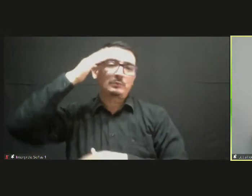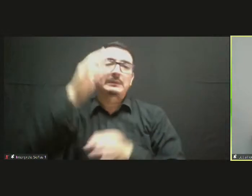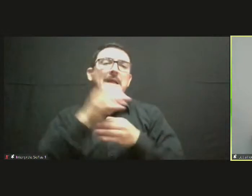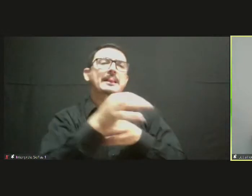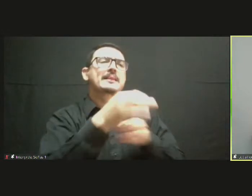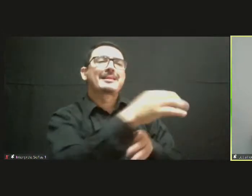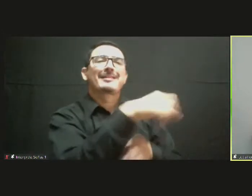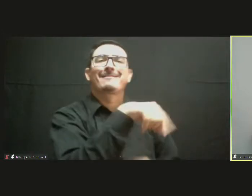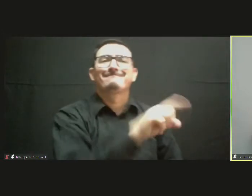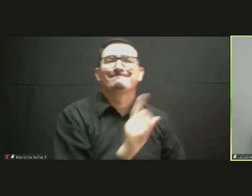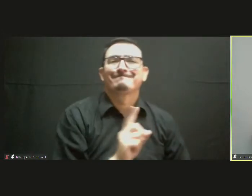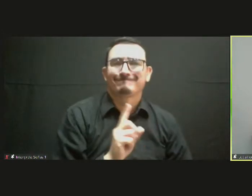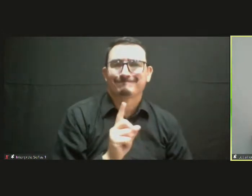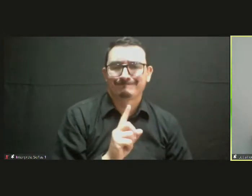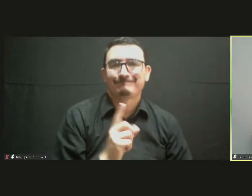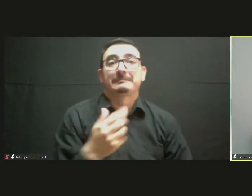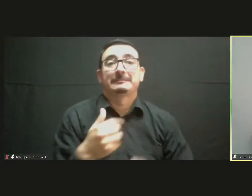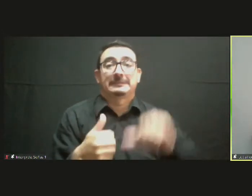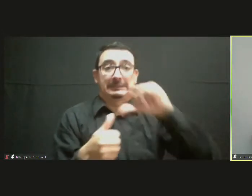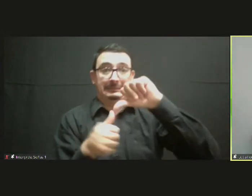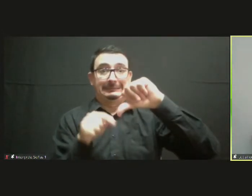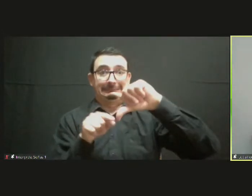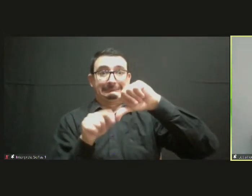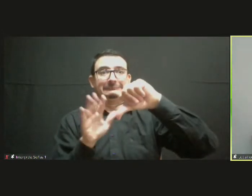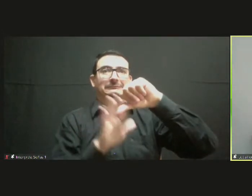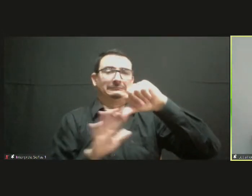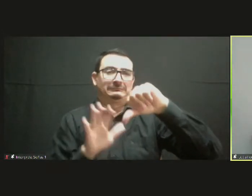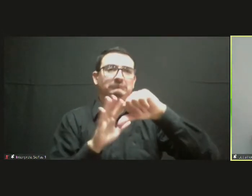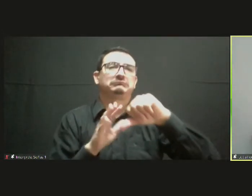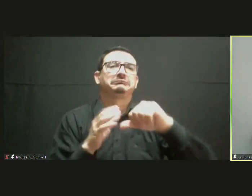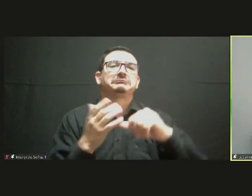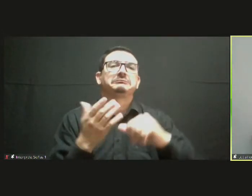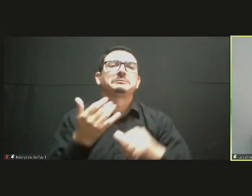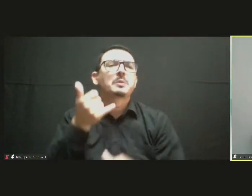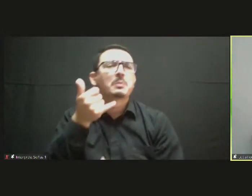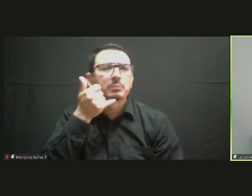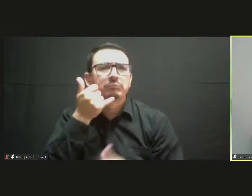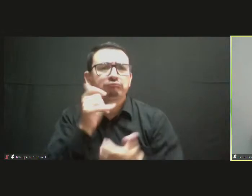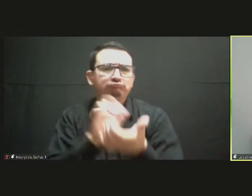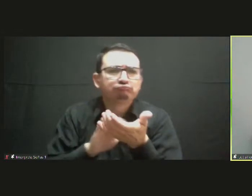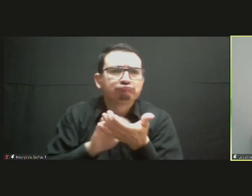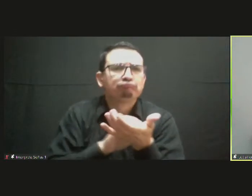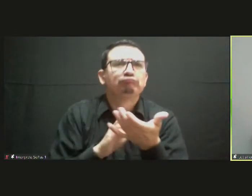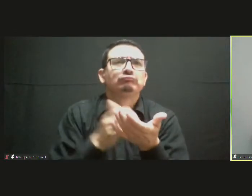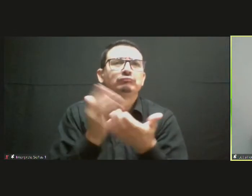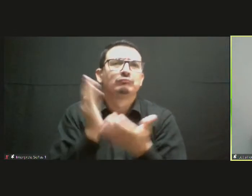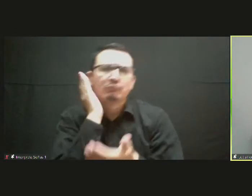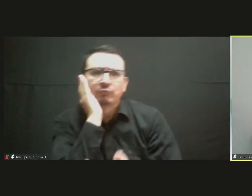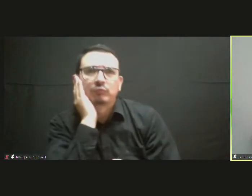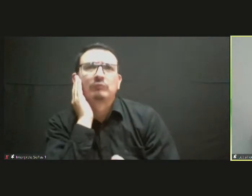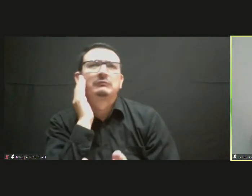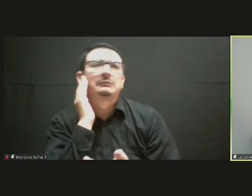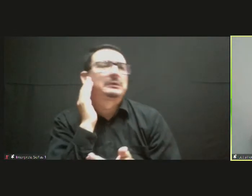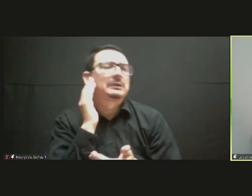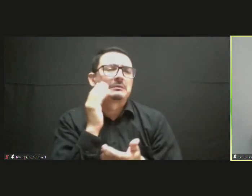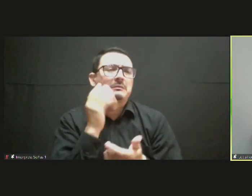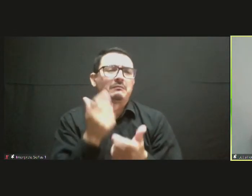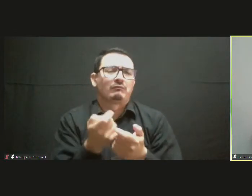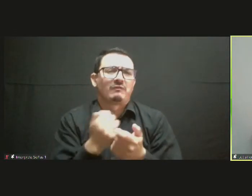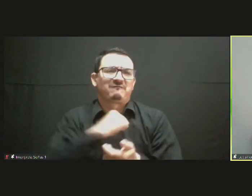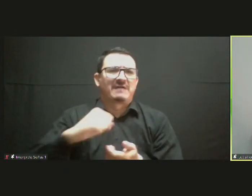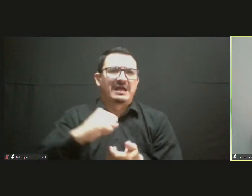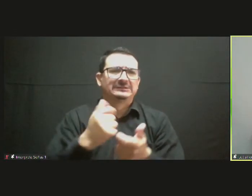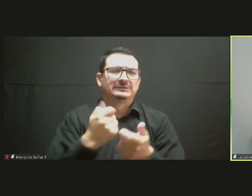in general to plan their trip. And this is especially important for SMEs in rural areas where fixed